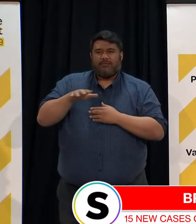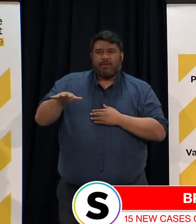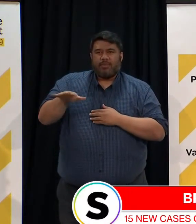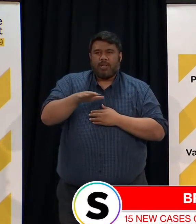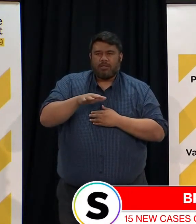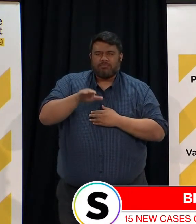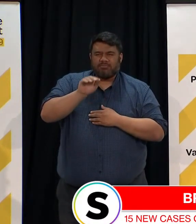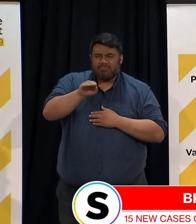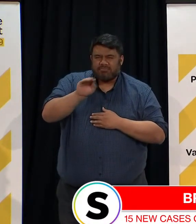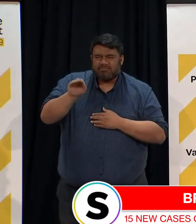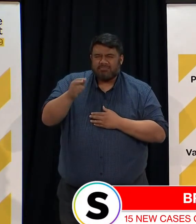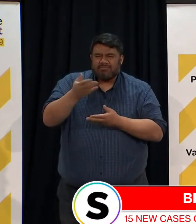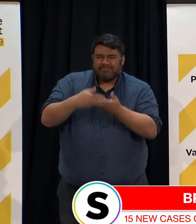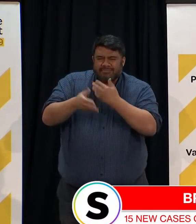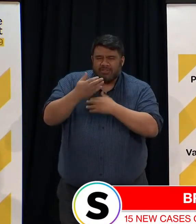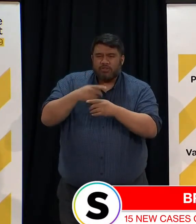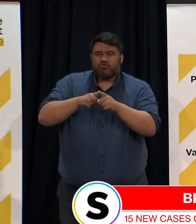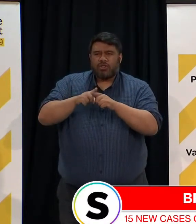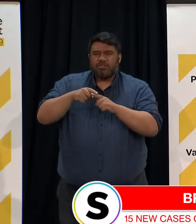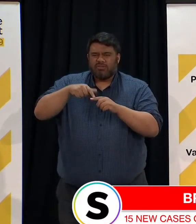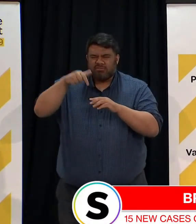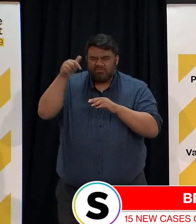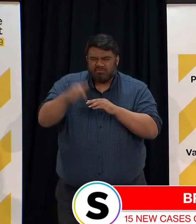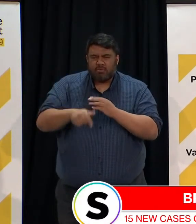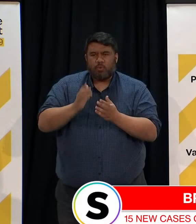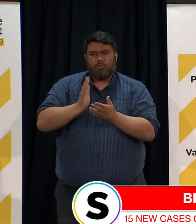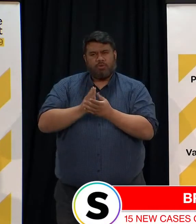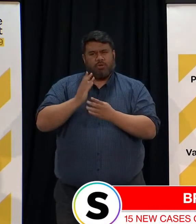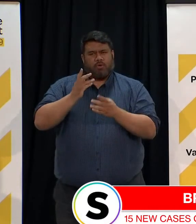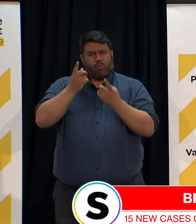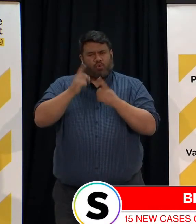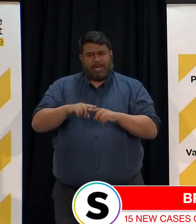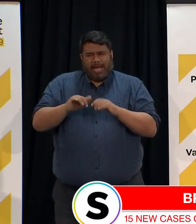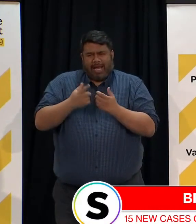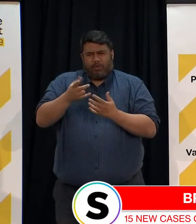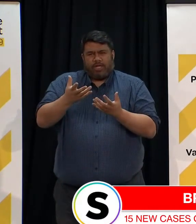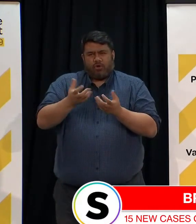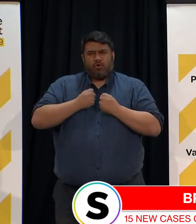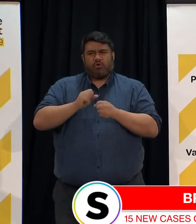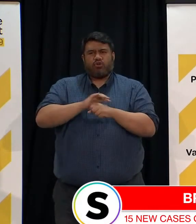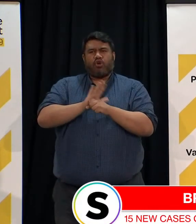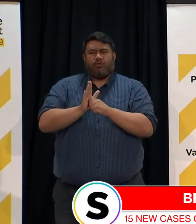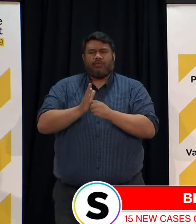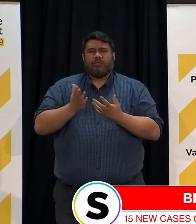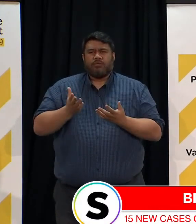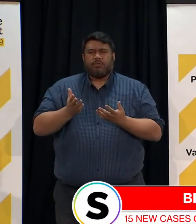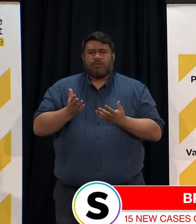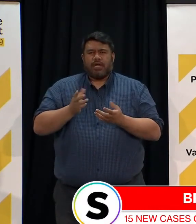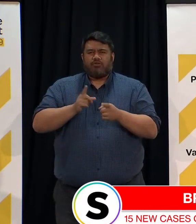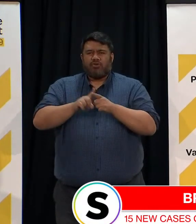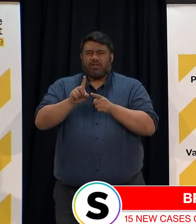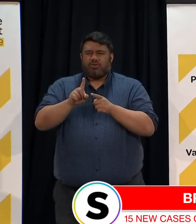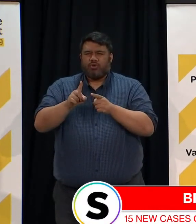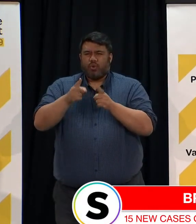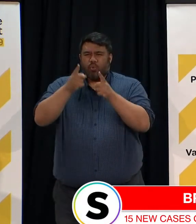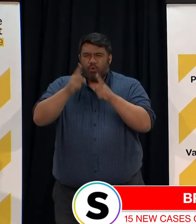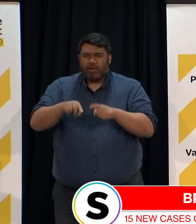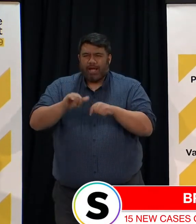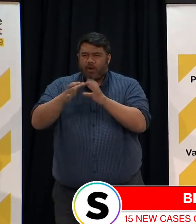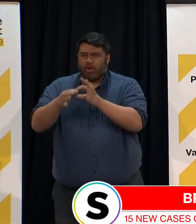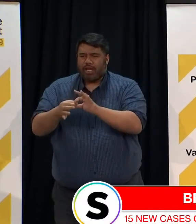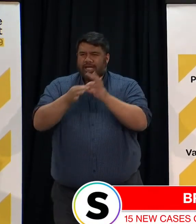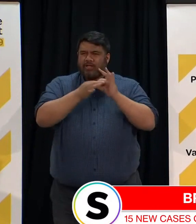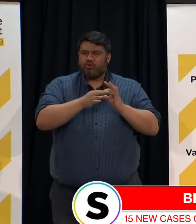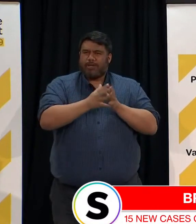in part to see if they can get to the bottom of how the first person in that household was infected and find the link to the wider outbreak. So was